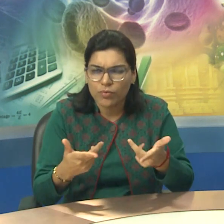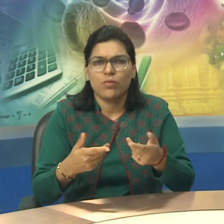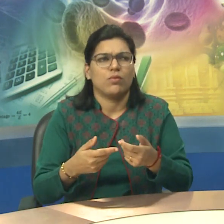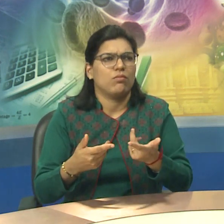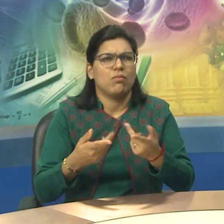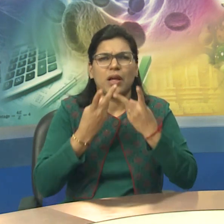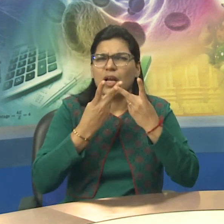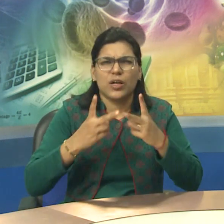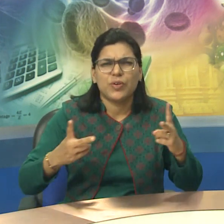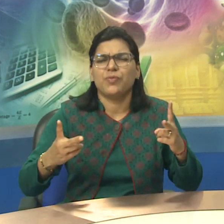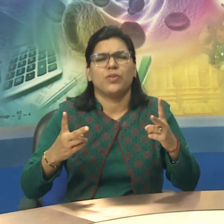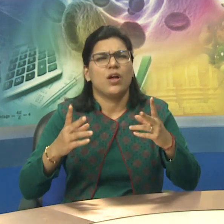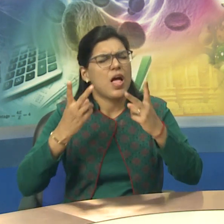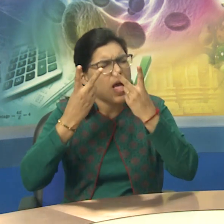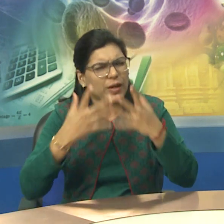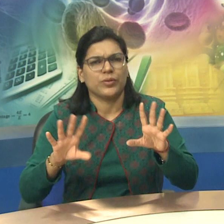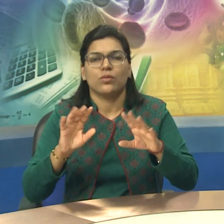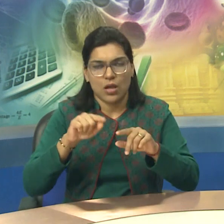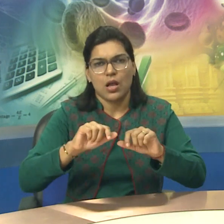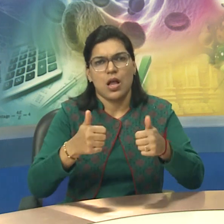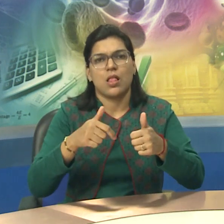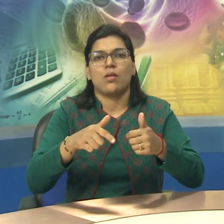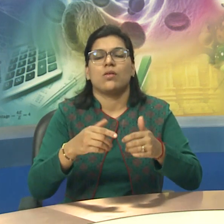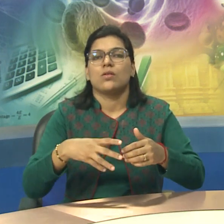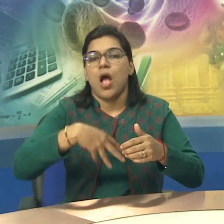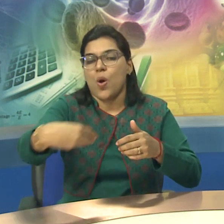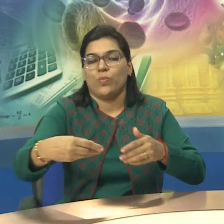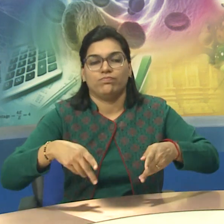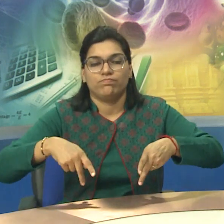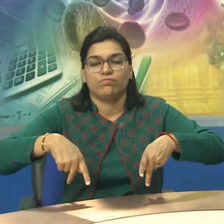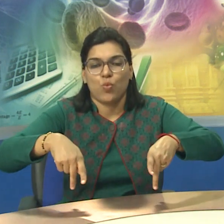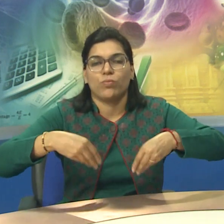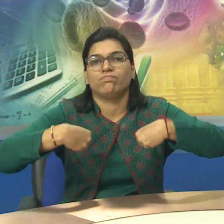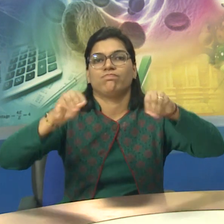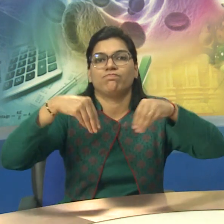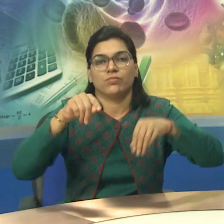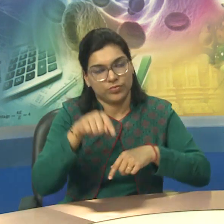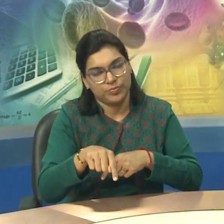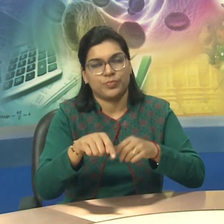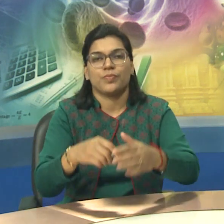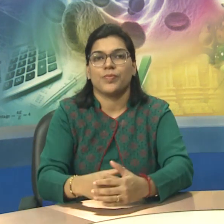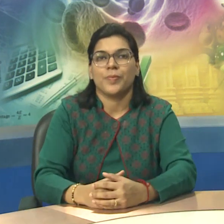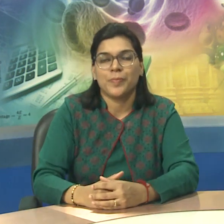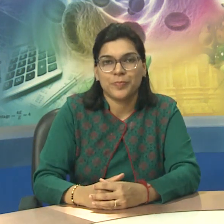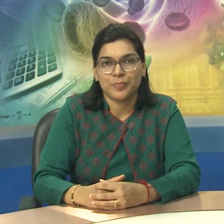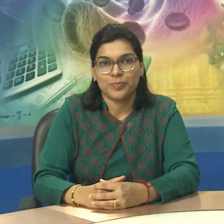are called vendors. There are so many vendors outside or inside the market